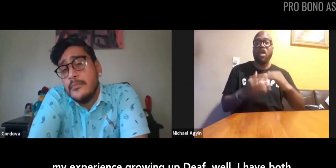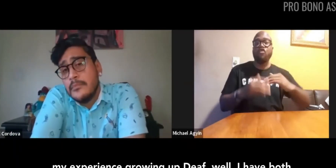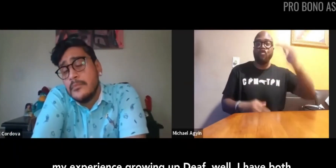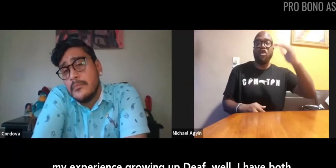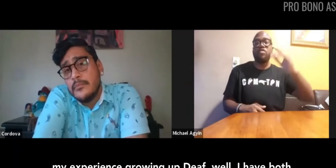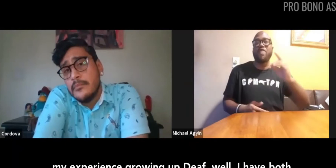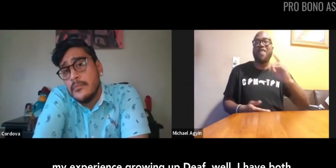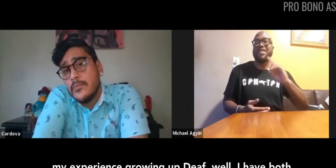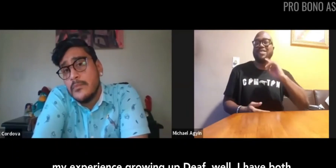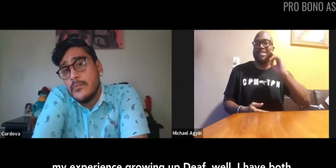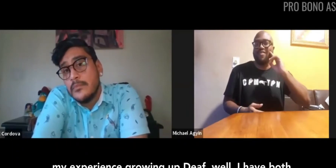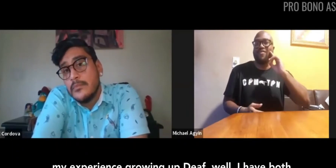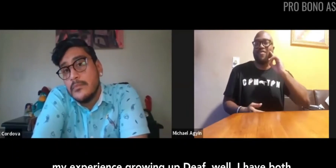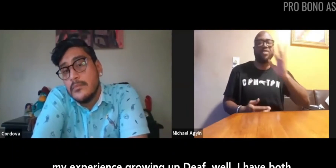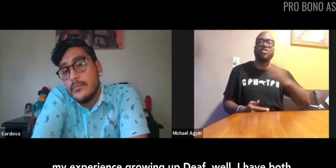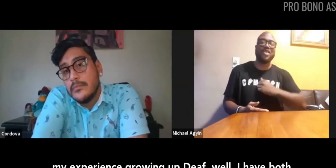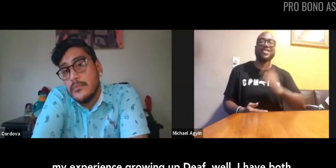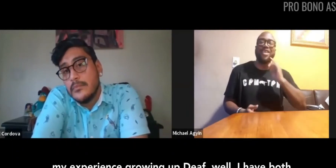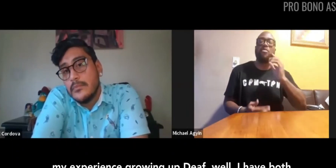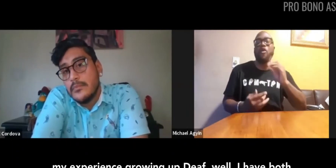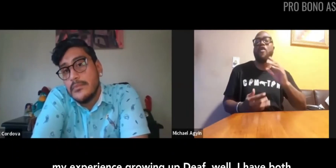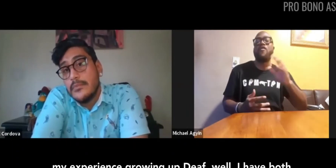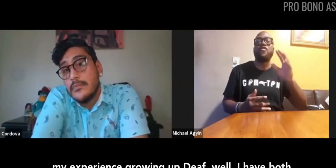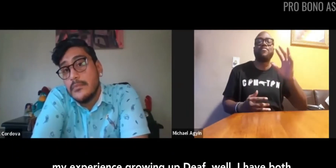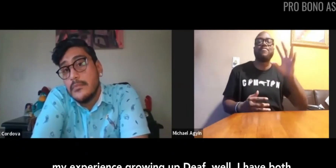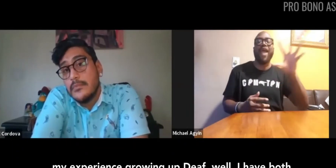and my experience growing up, deaf. Well,